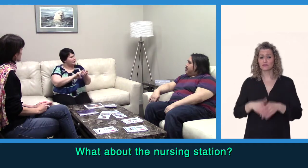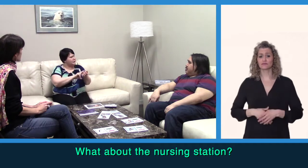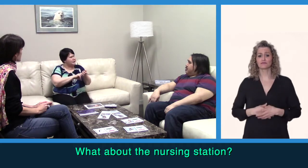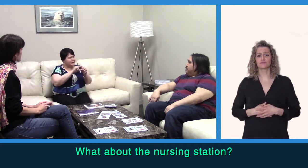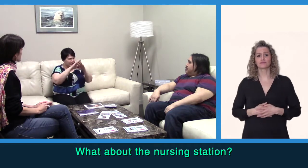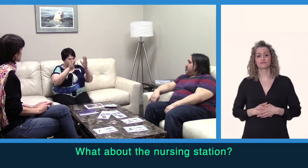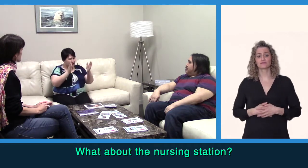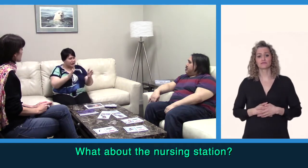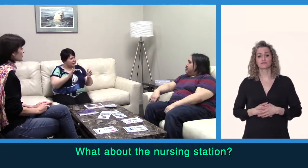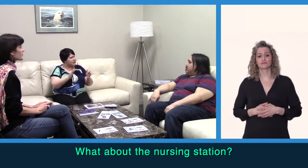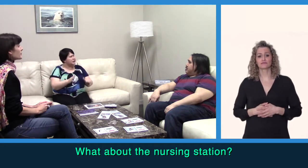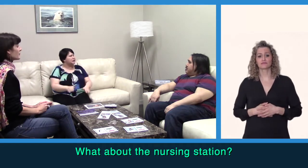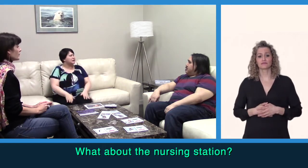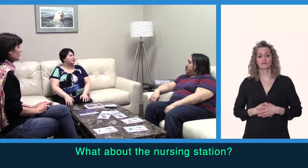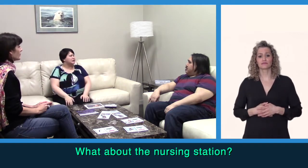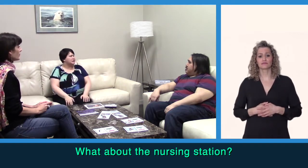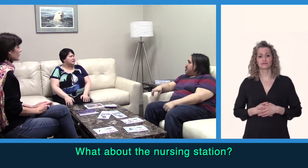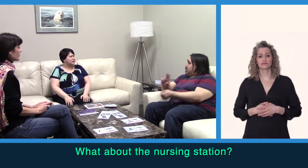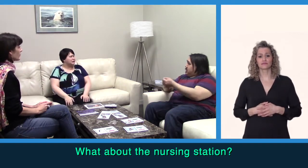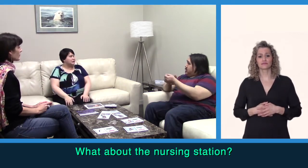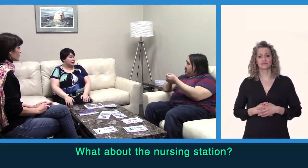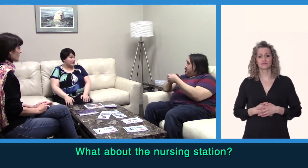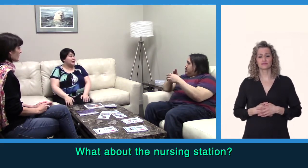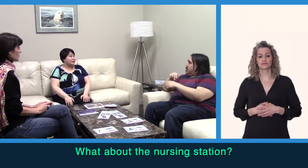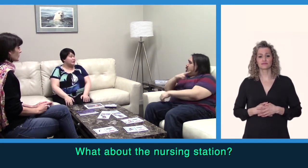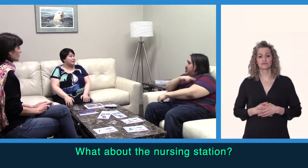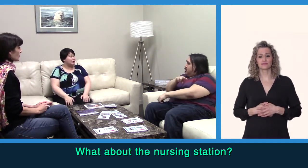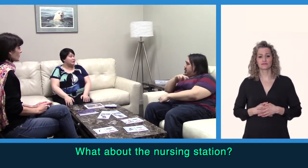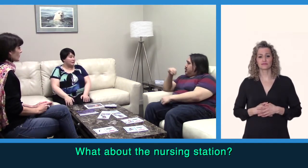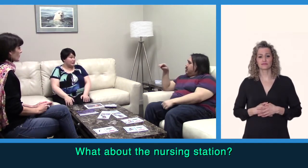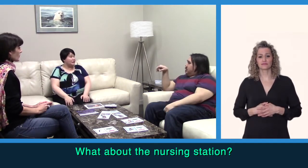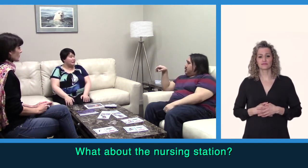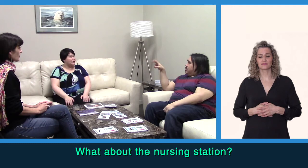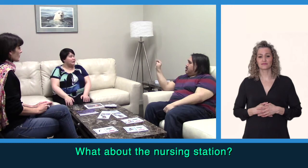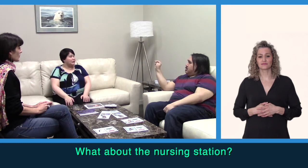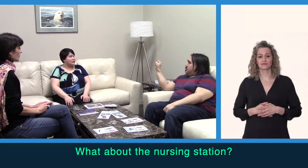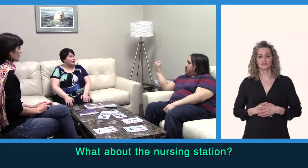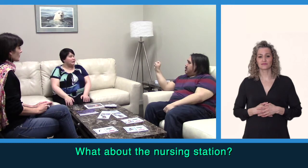the nursing station? Mhm.